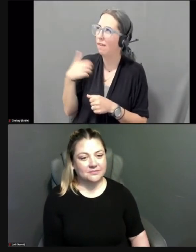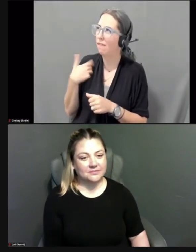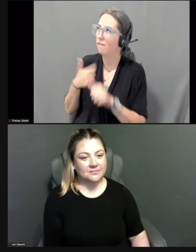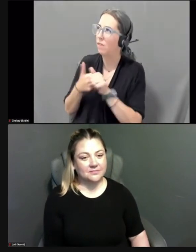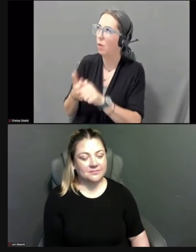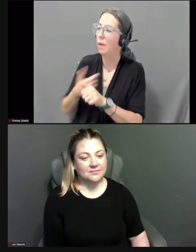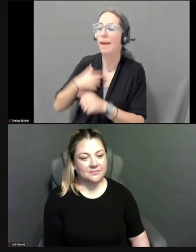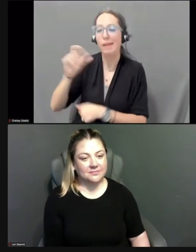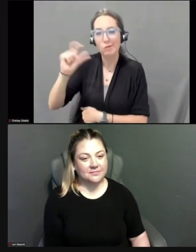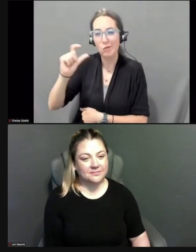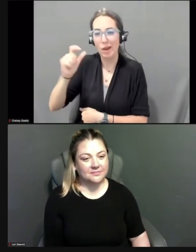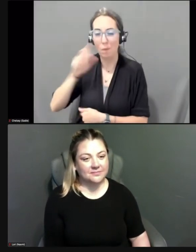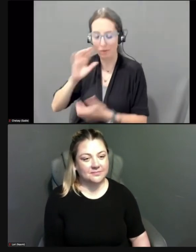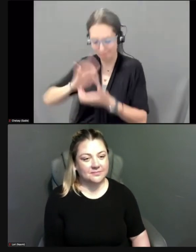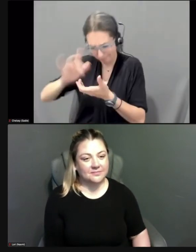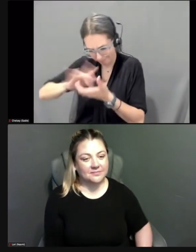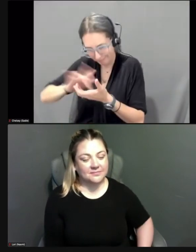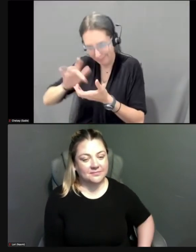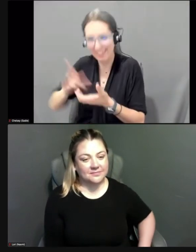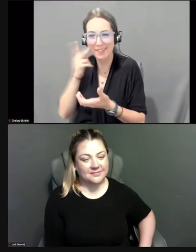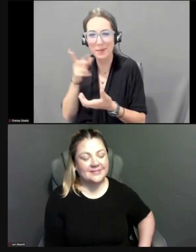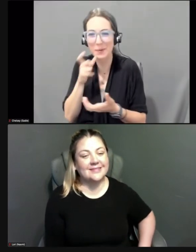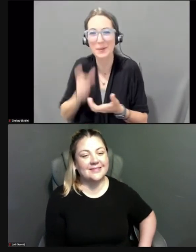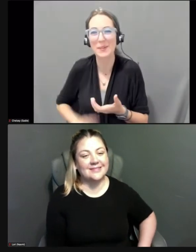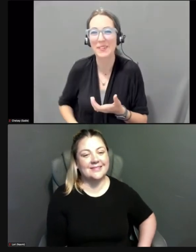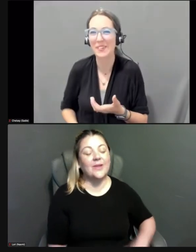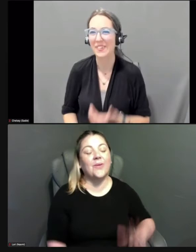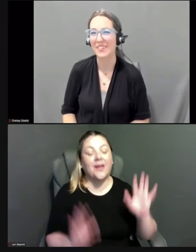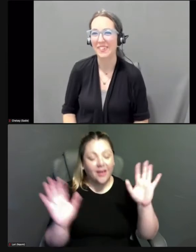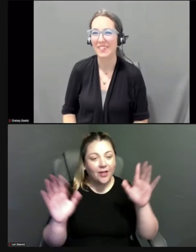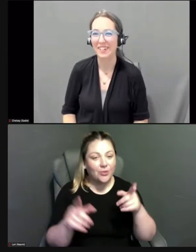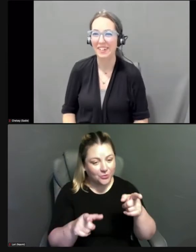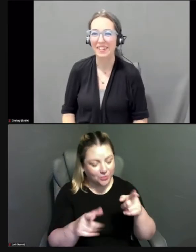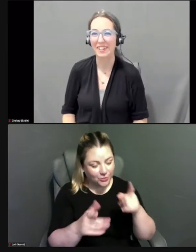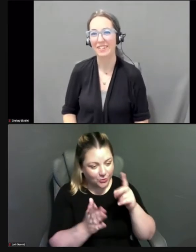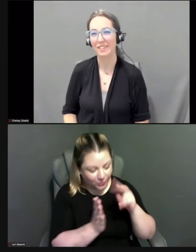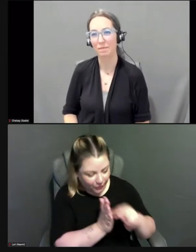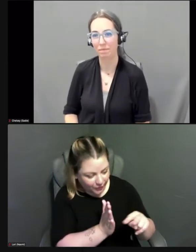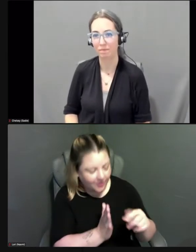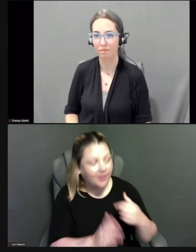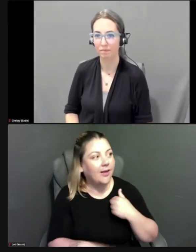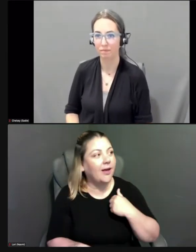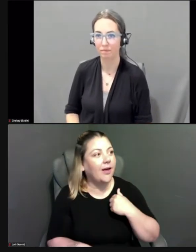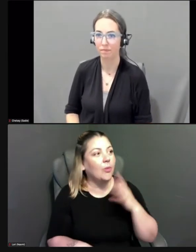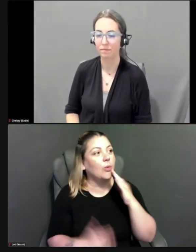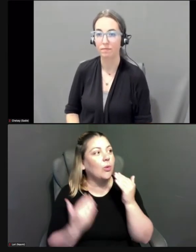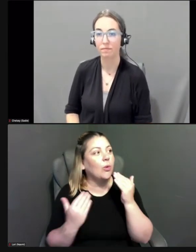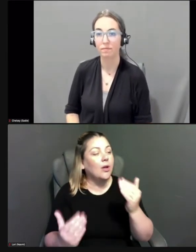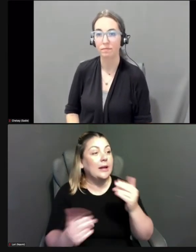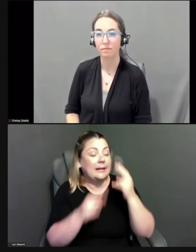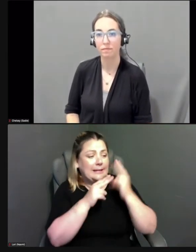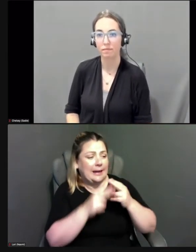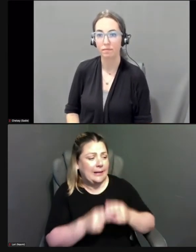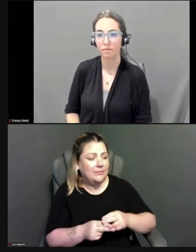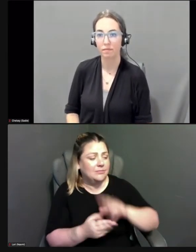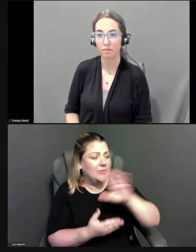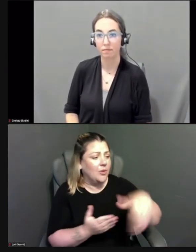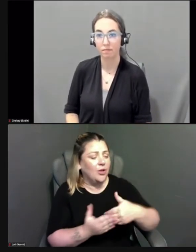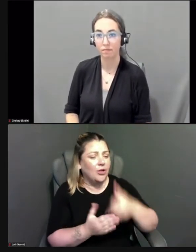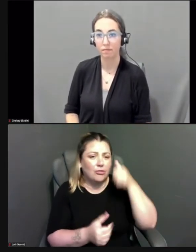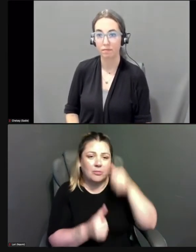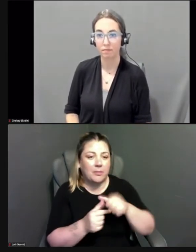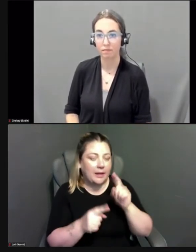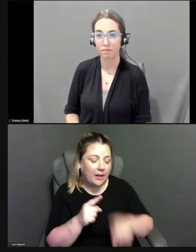account. I can tell you that, like, while I unfortunately can't recall everyone I've learned from over the years, I can say that Sonia